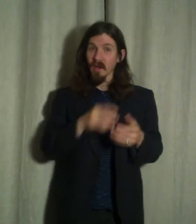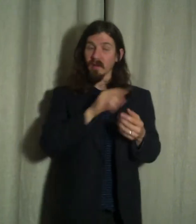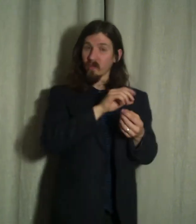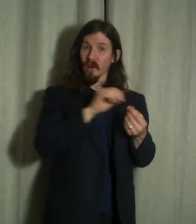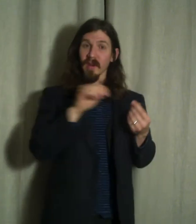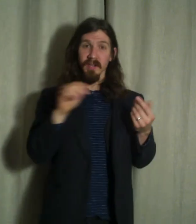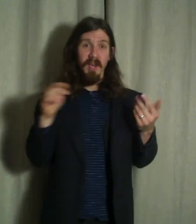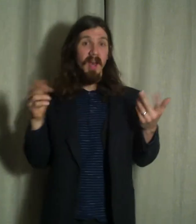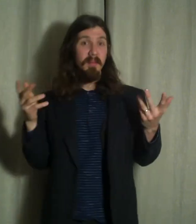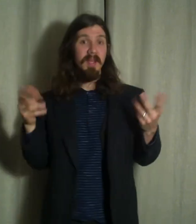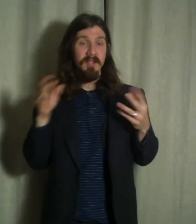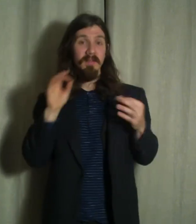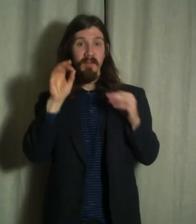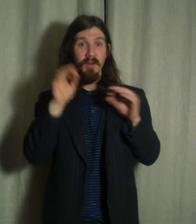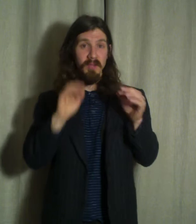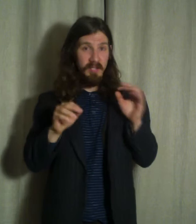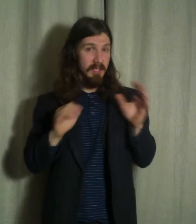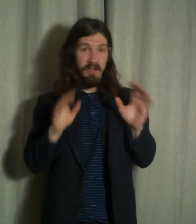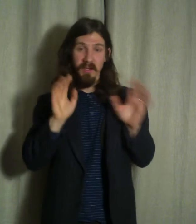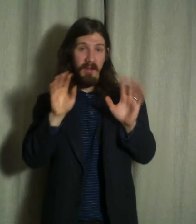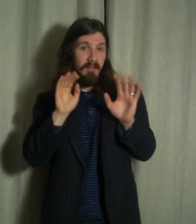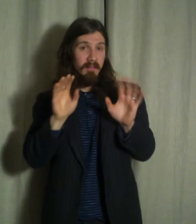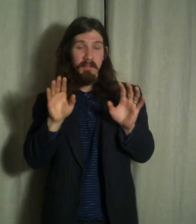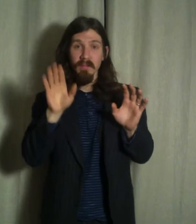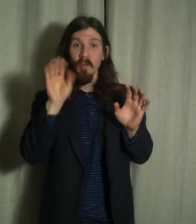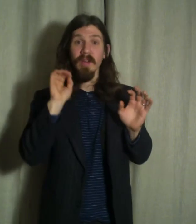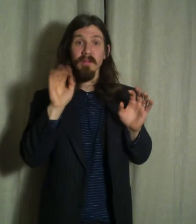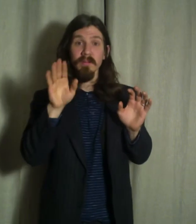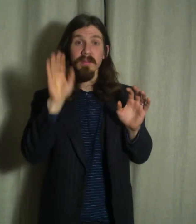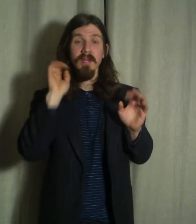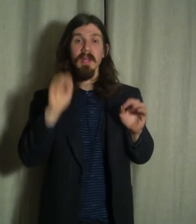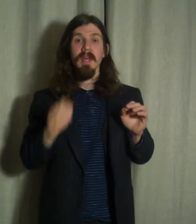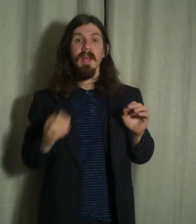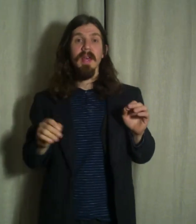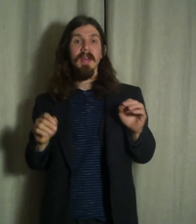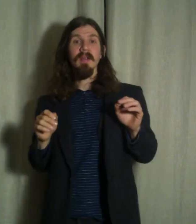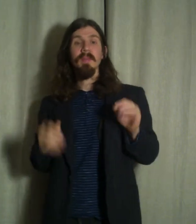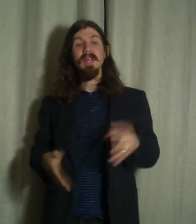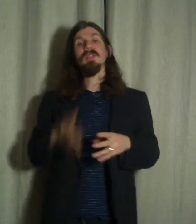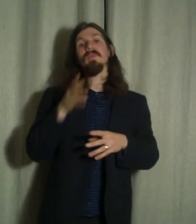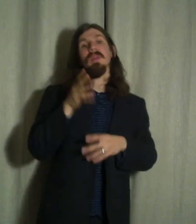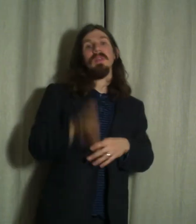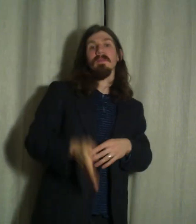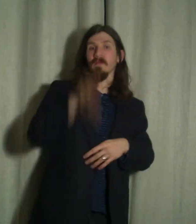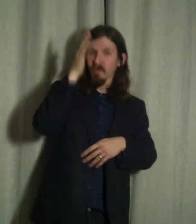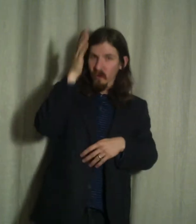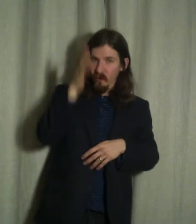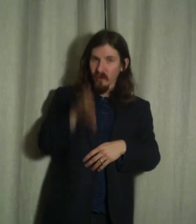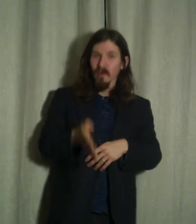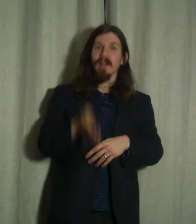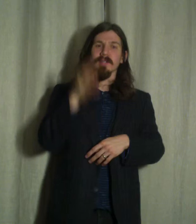of one-at-a-time-ness of frequencies, kind of wiggles. And pitch being the vertical algebra